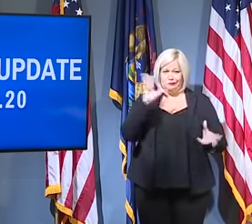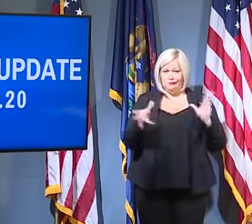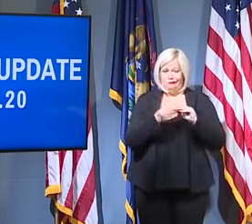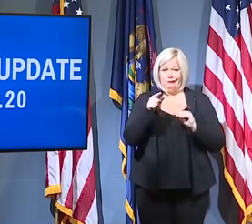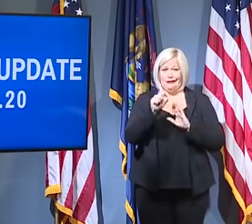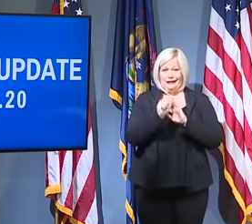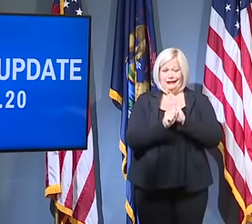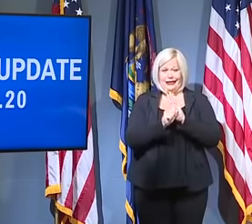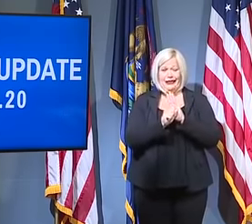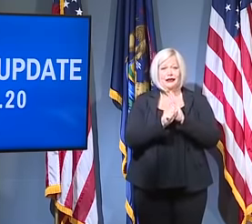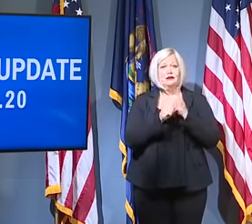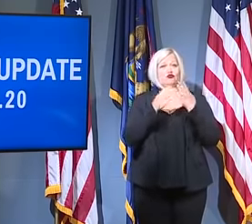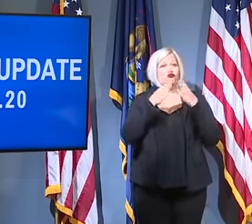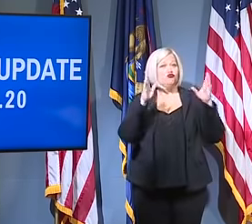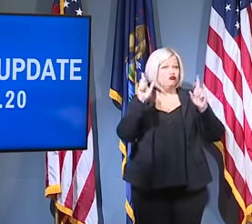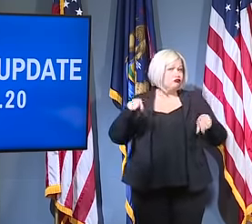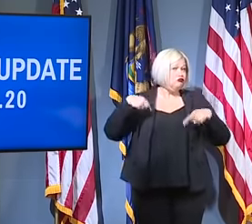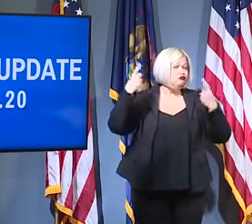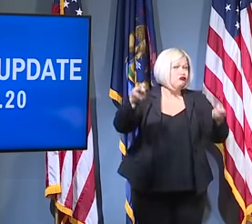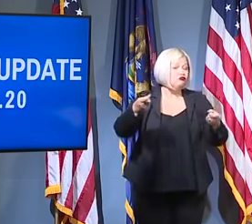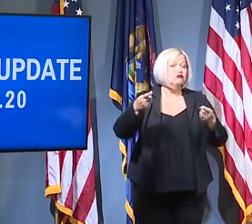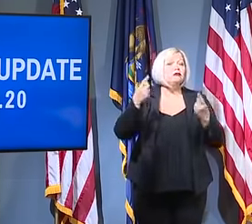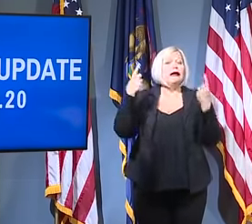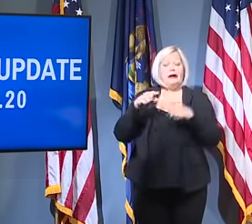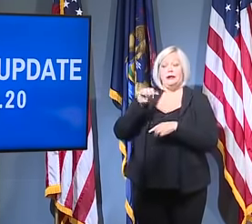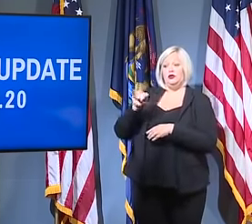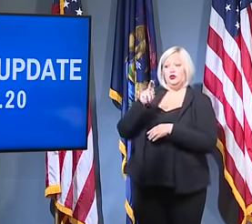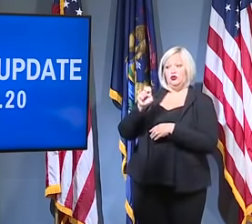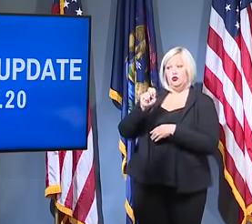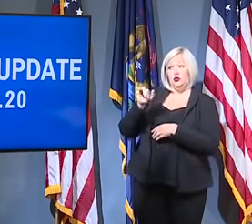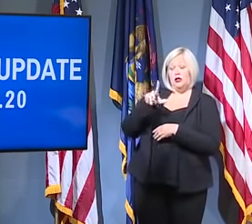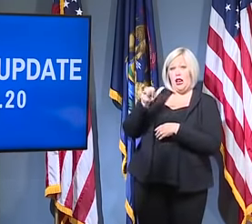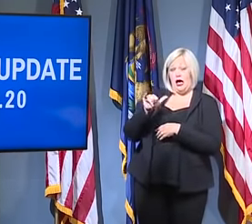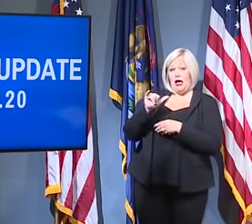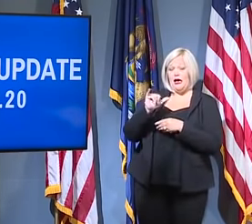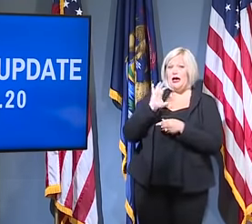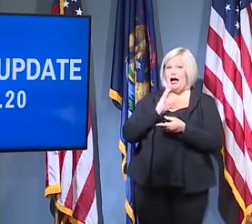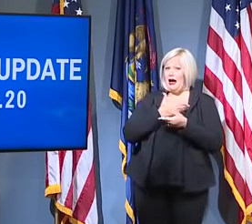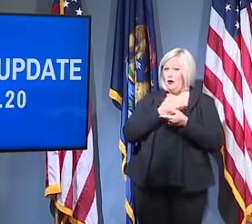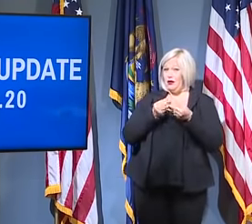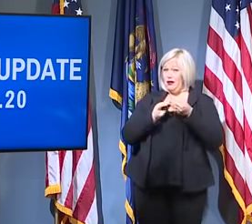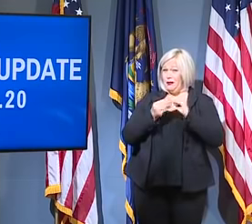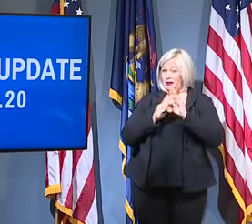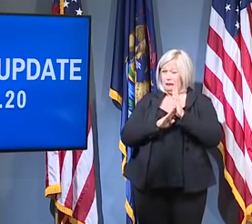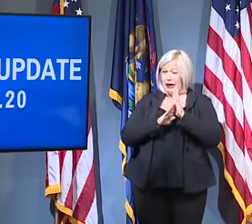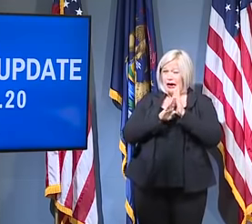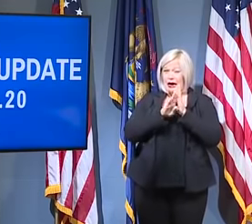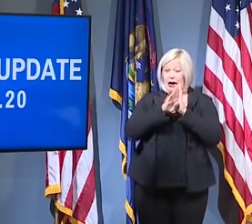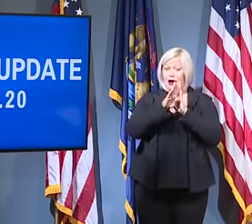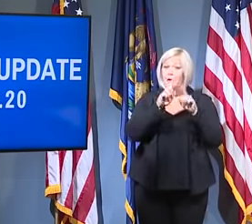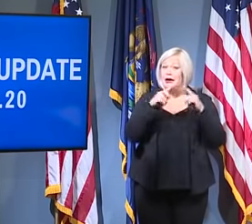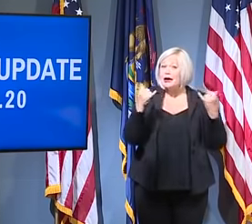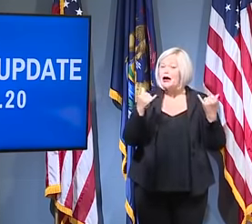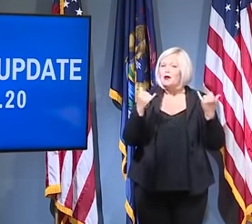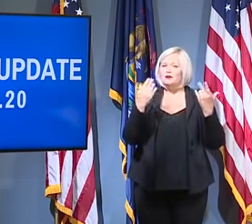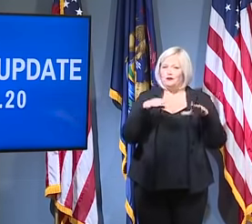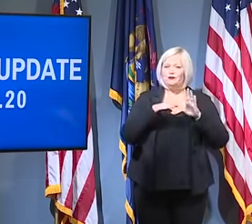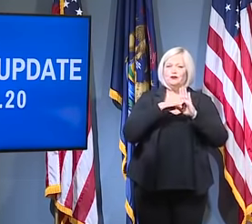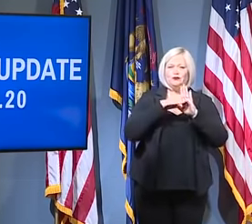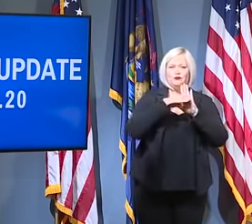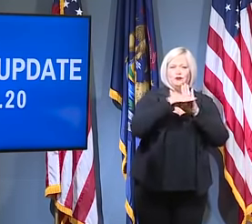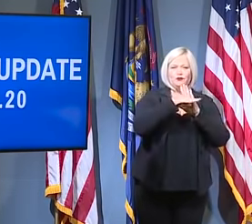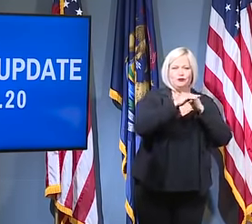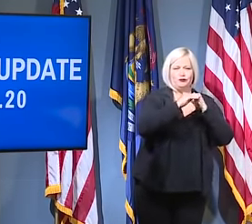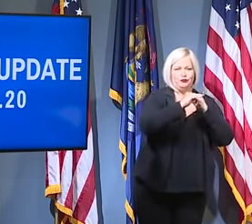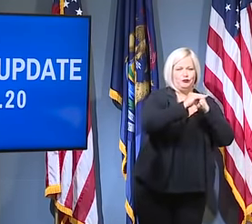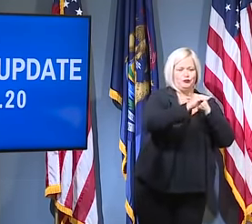in cases after cases increased in June and July. We continue to be cautiously optimistic that we are trending